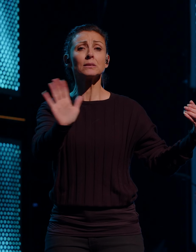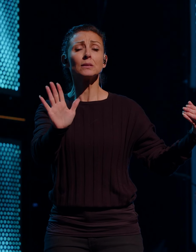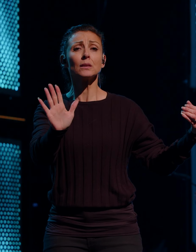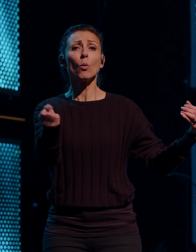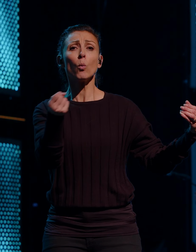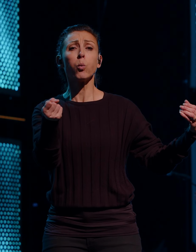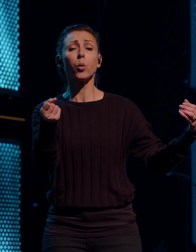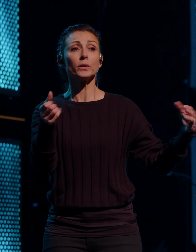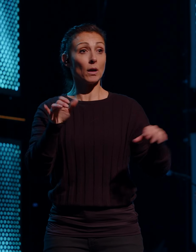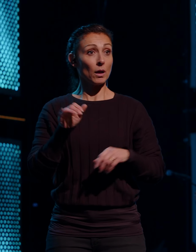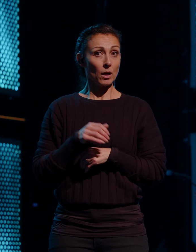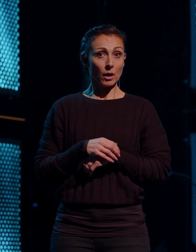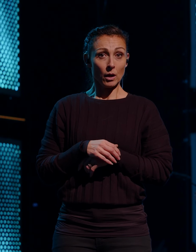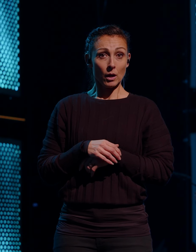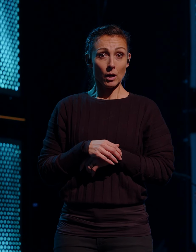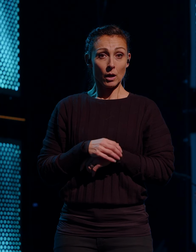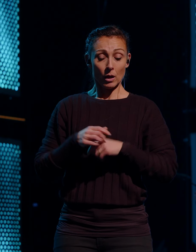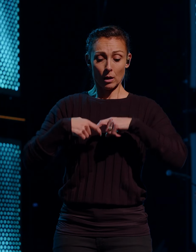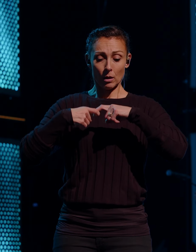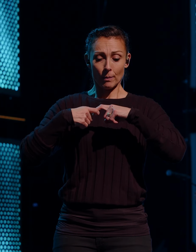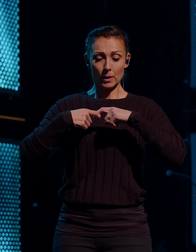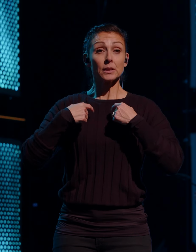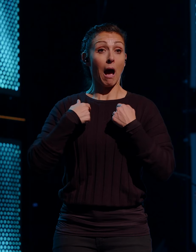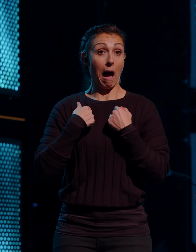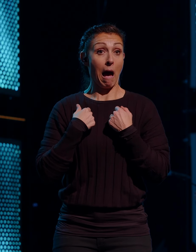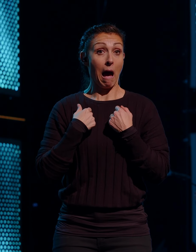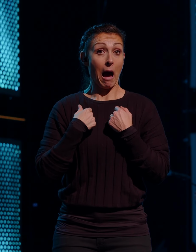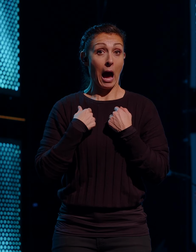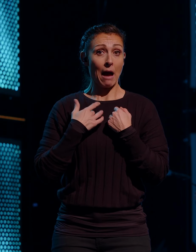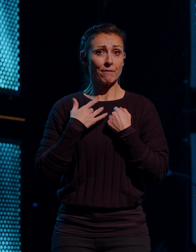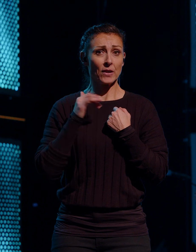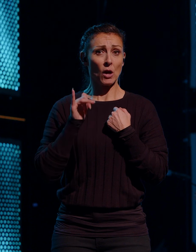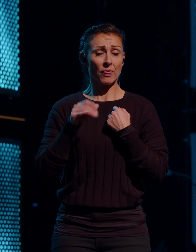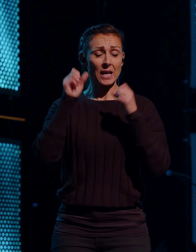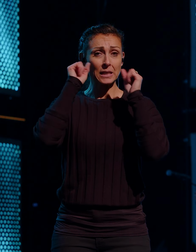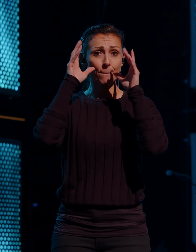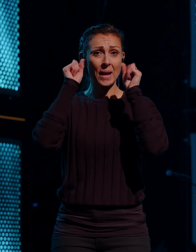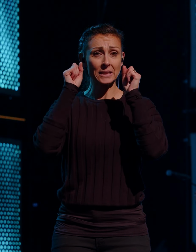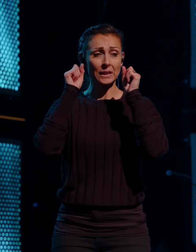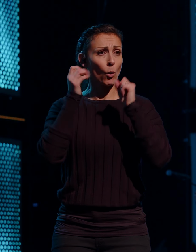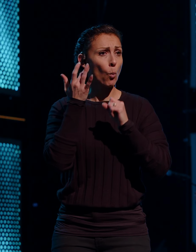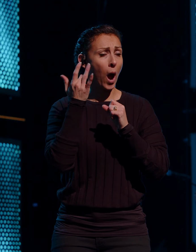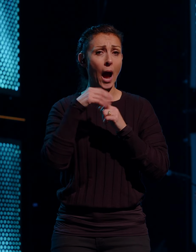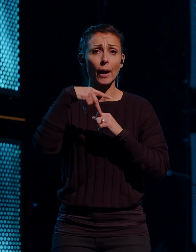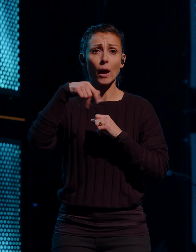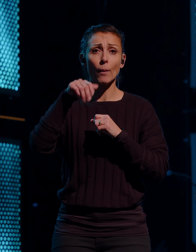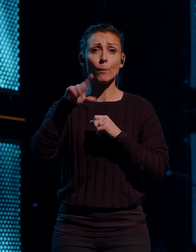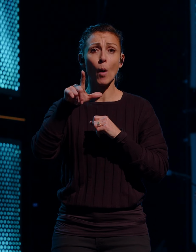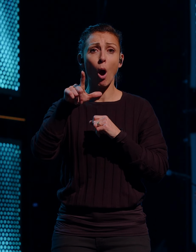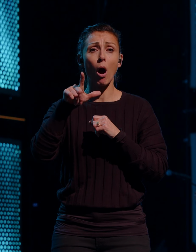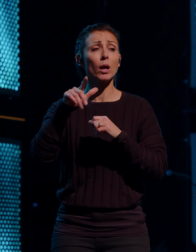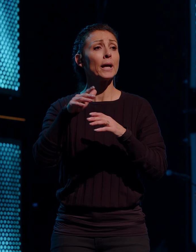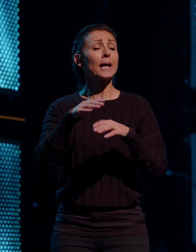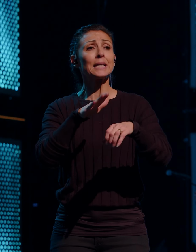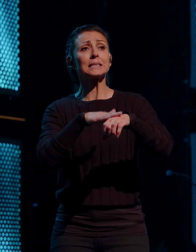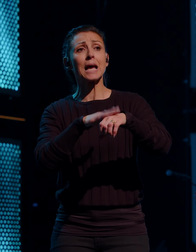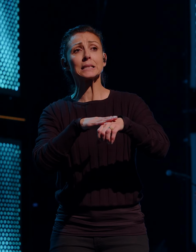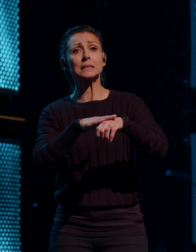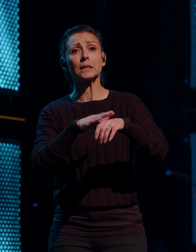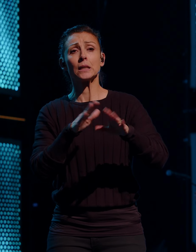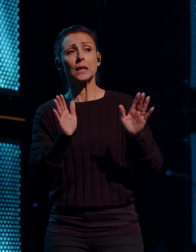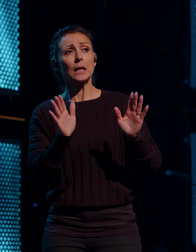I think that's amazing. Paul says, "We're all here. We're not going anywhere." Now, let me ask you again, because I'm